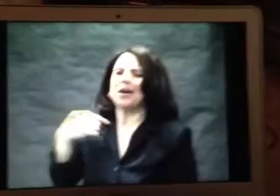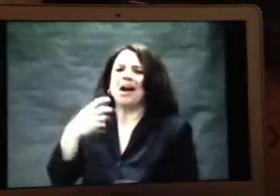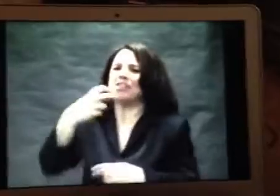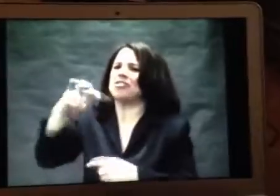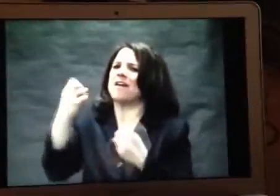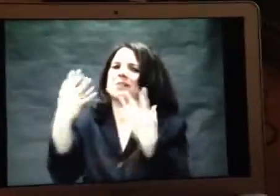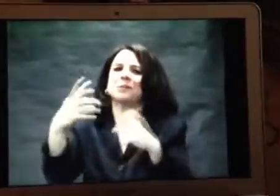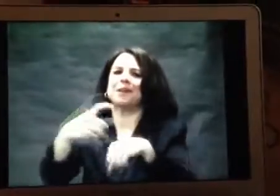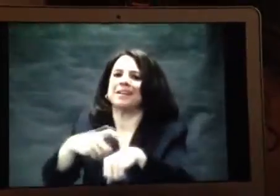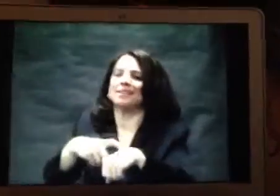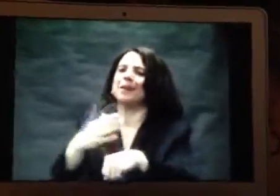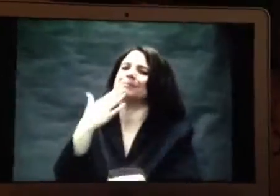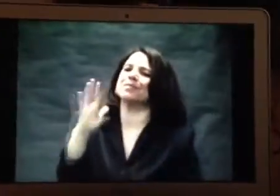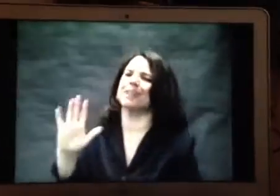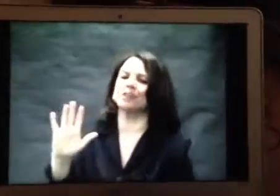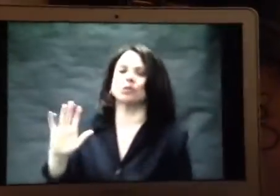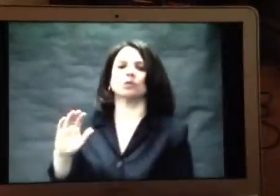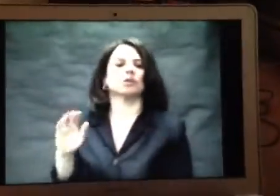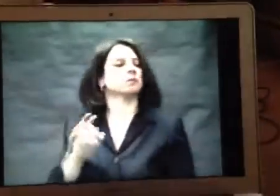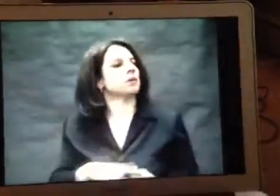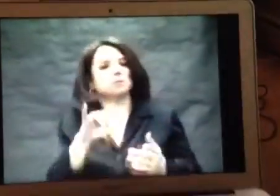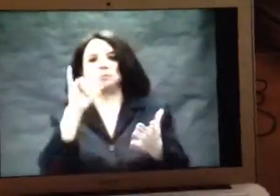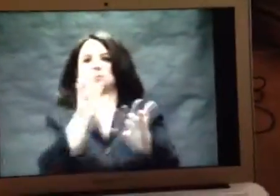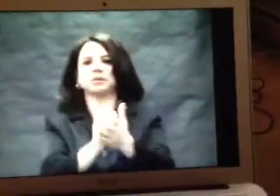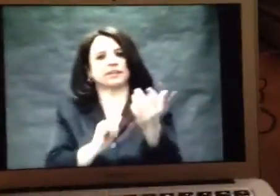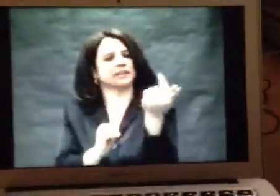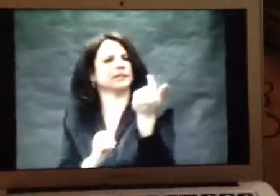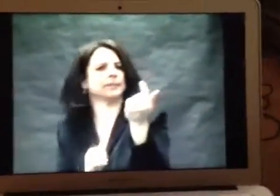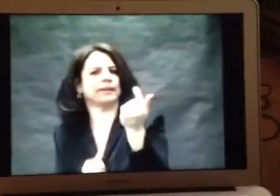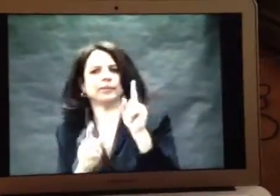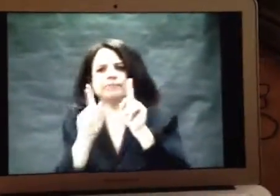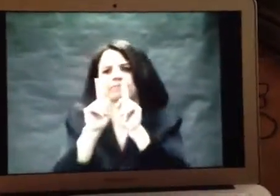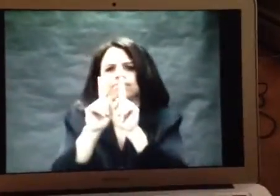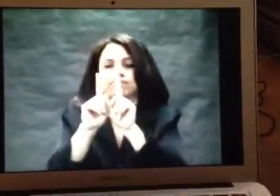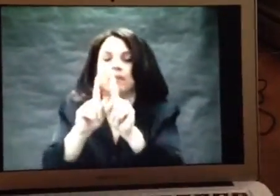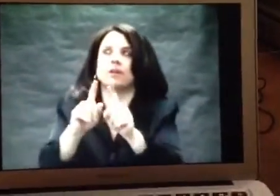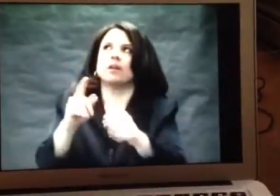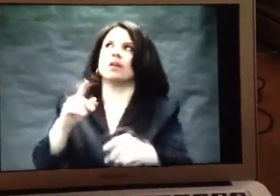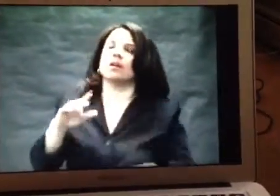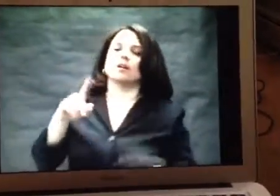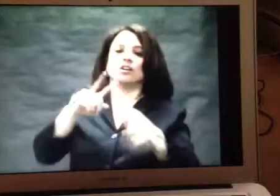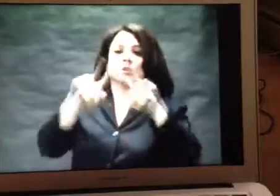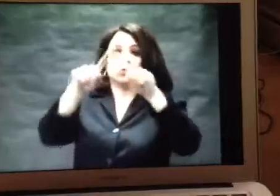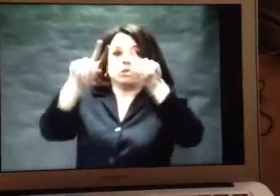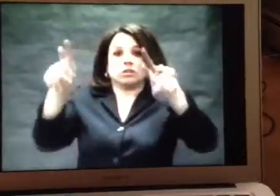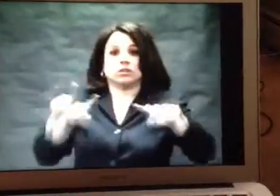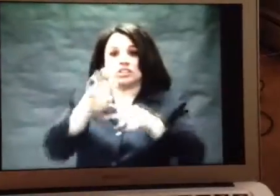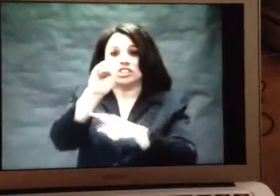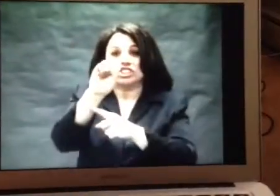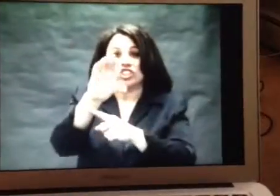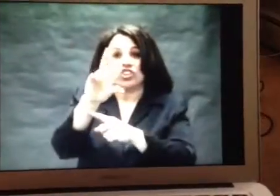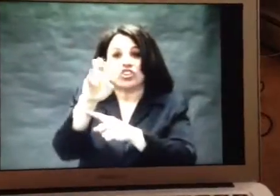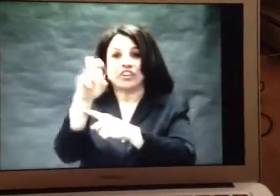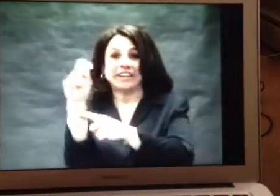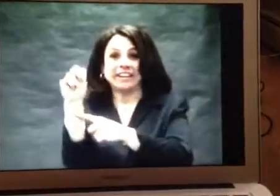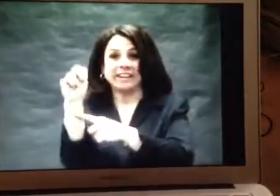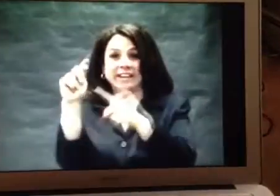So he asked to show me where we're going next, and so he continued to follow me.